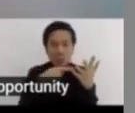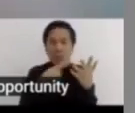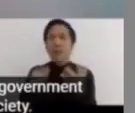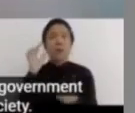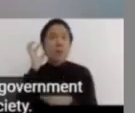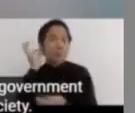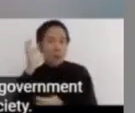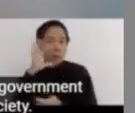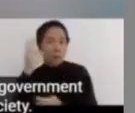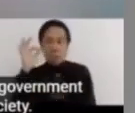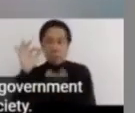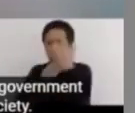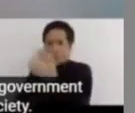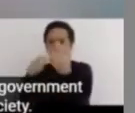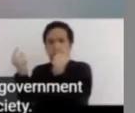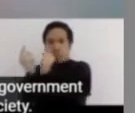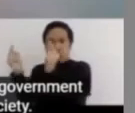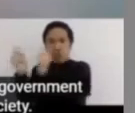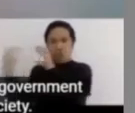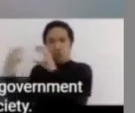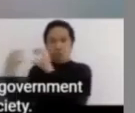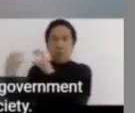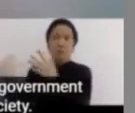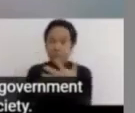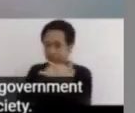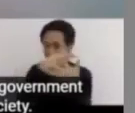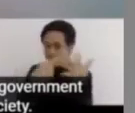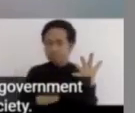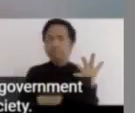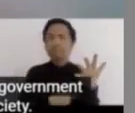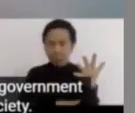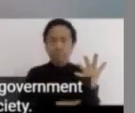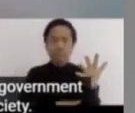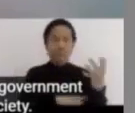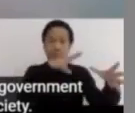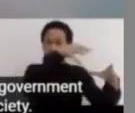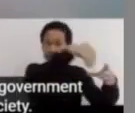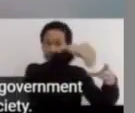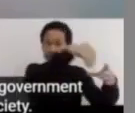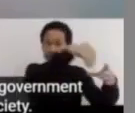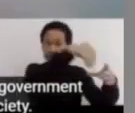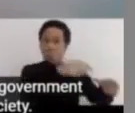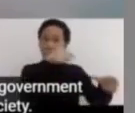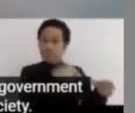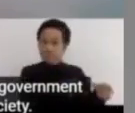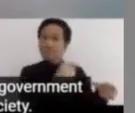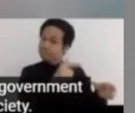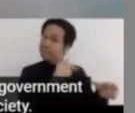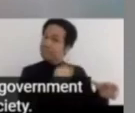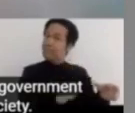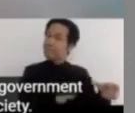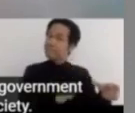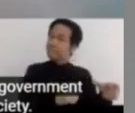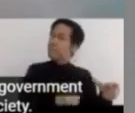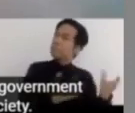approach, because the cluster groups are made up of government representatives, donor partners,